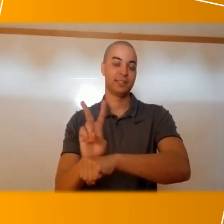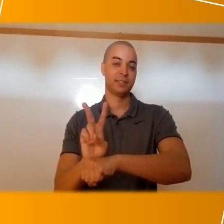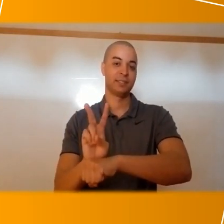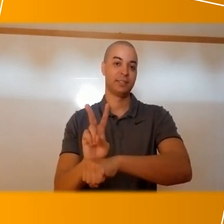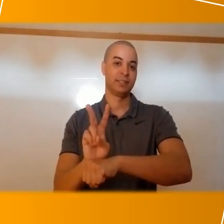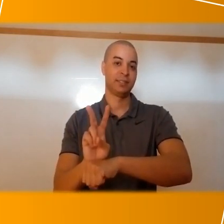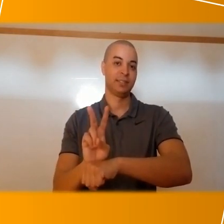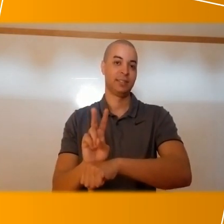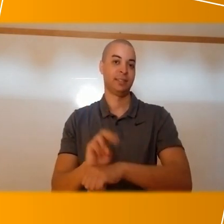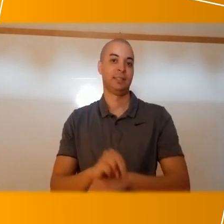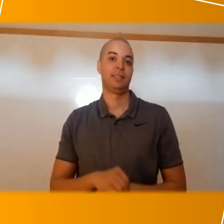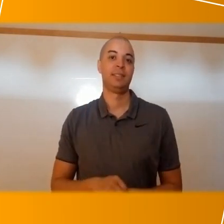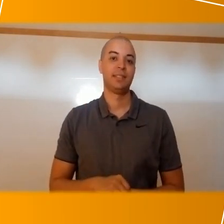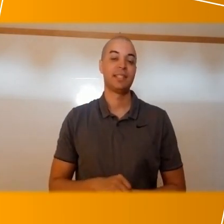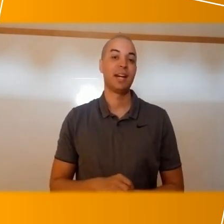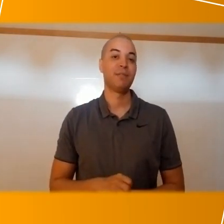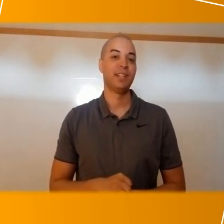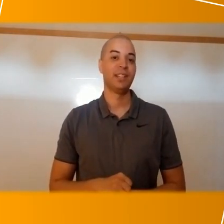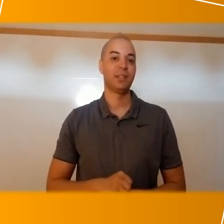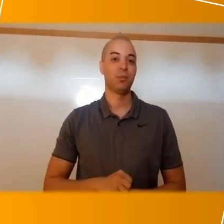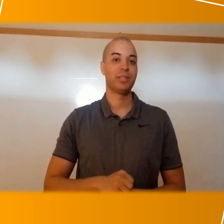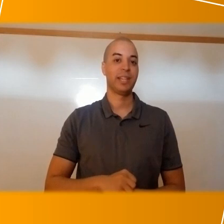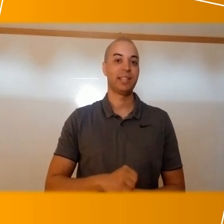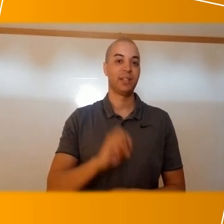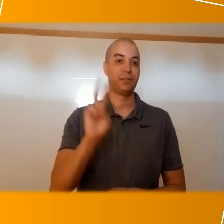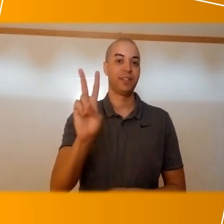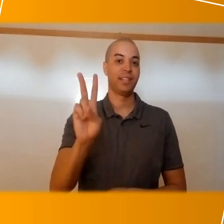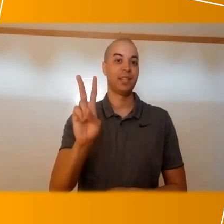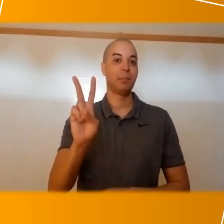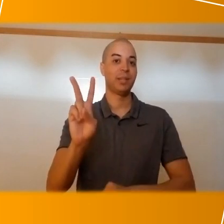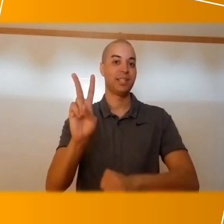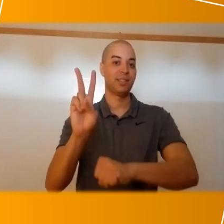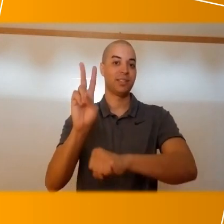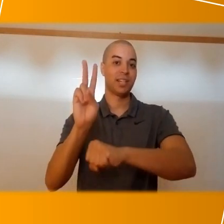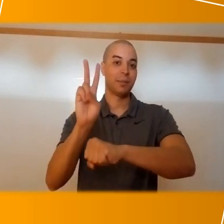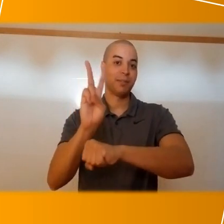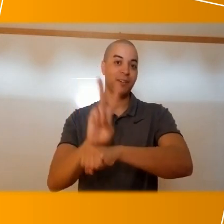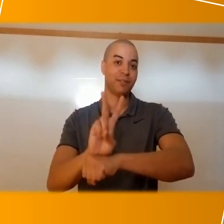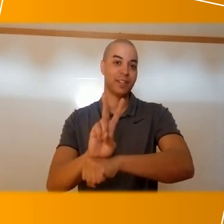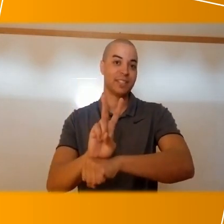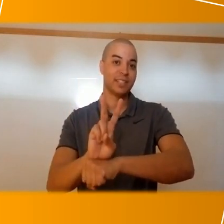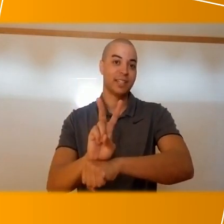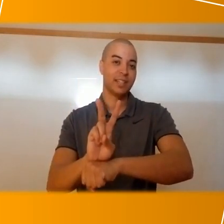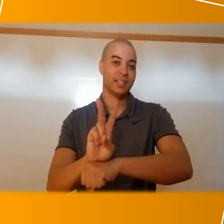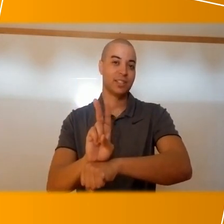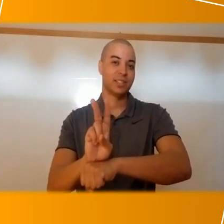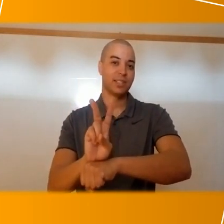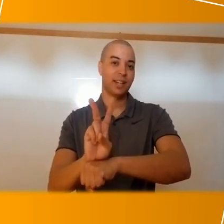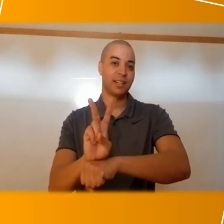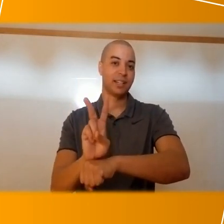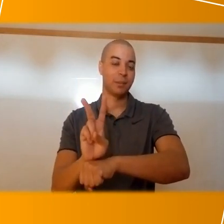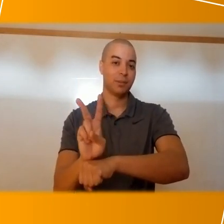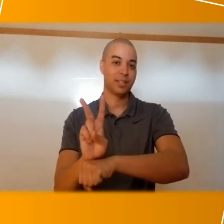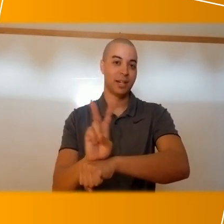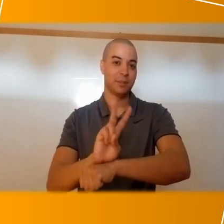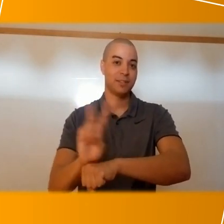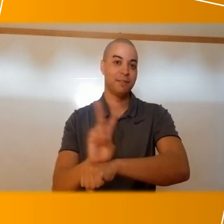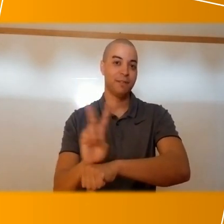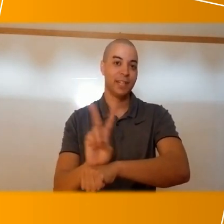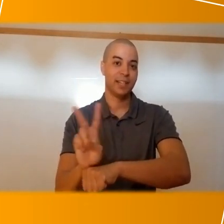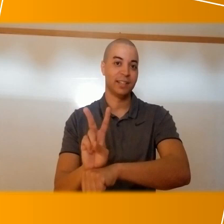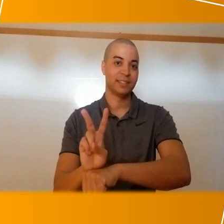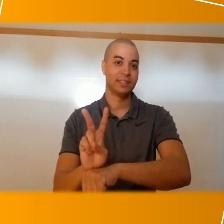vanilla. To sign vanilla, we'll take letter V and place it on top of our fist and just slide it a couple